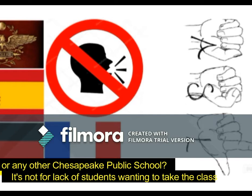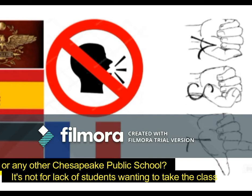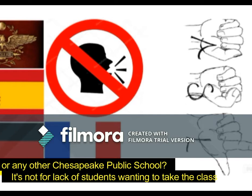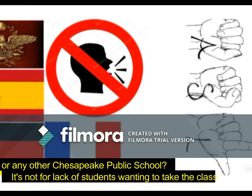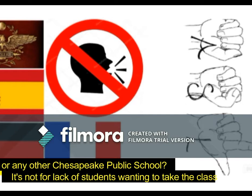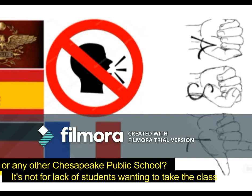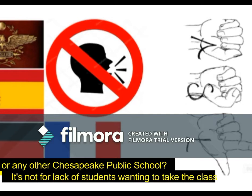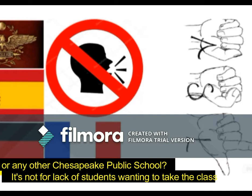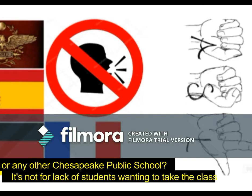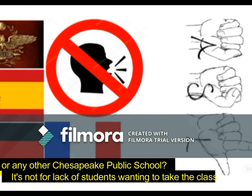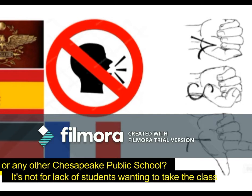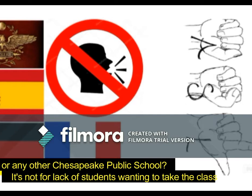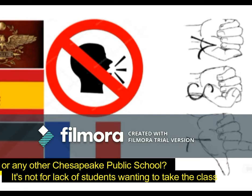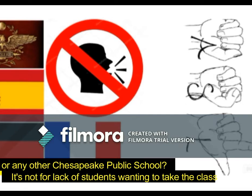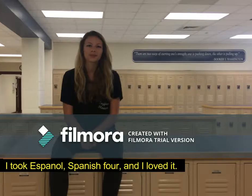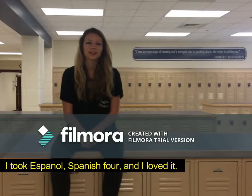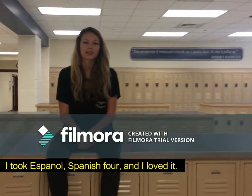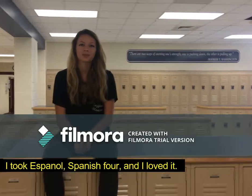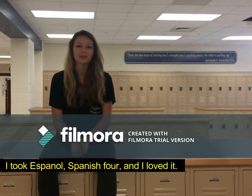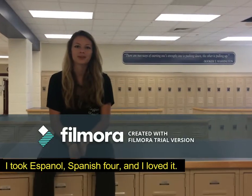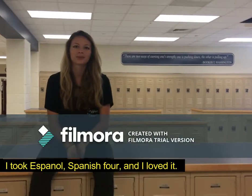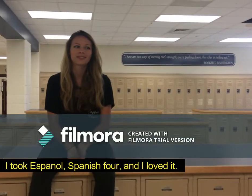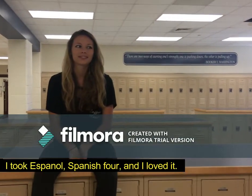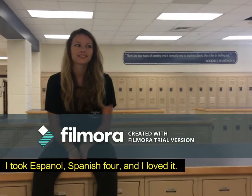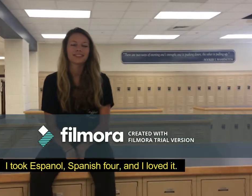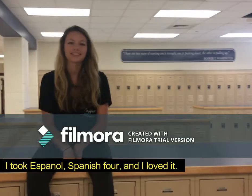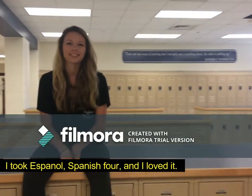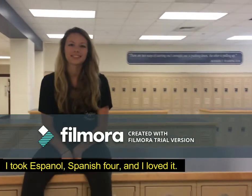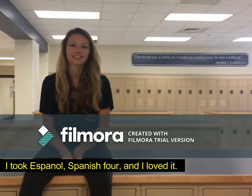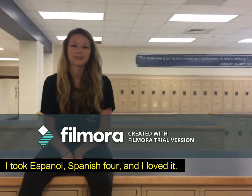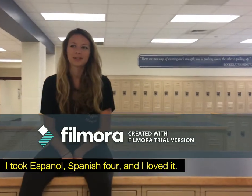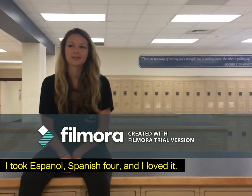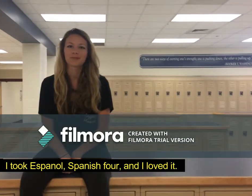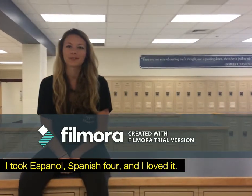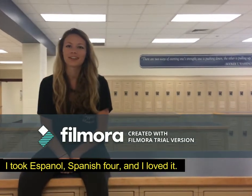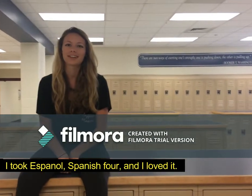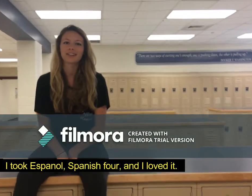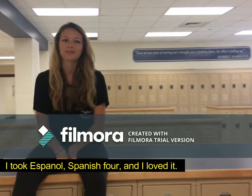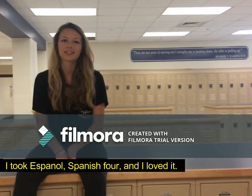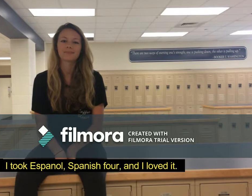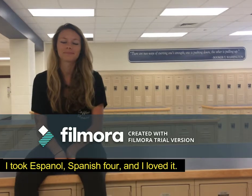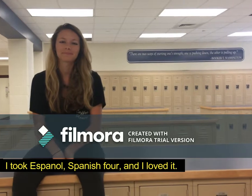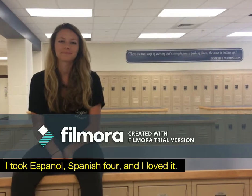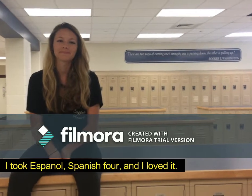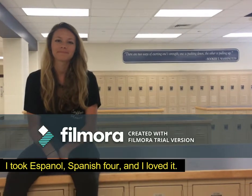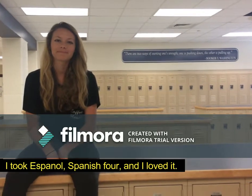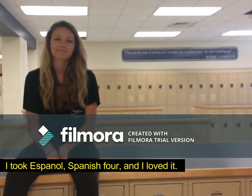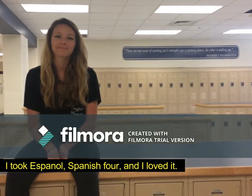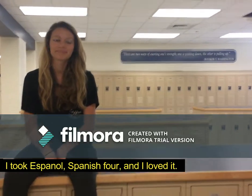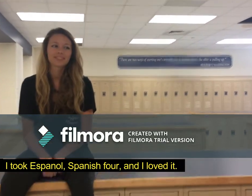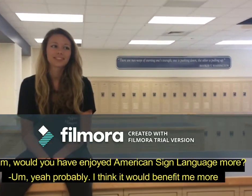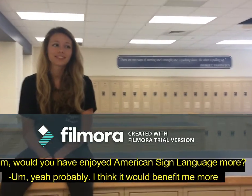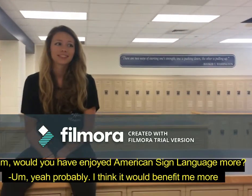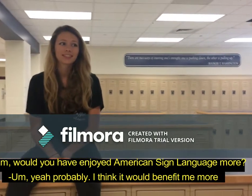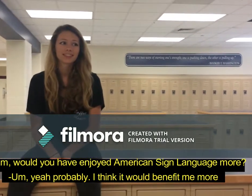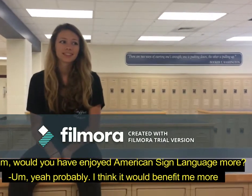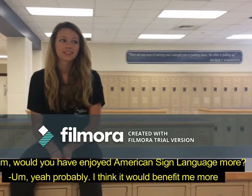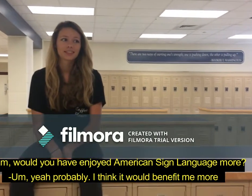class. Took Espanol, Spanish 4, and I loved it. Would you have enjoyed American Sign